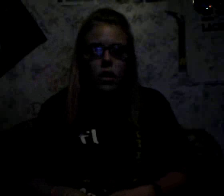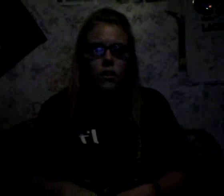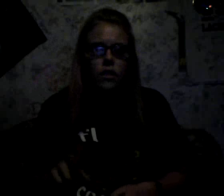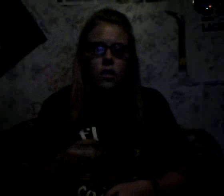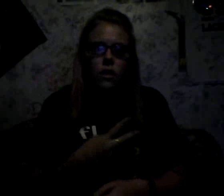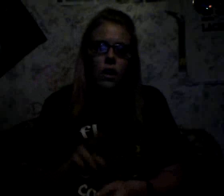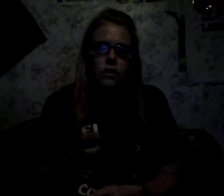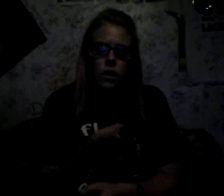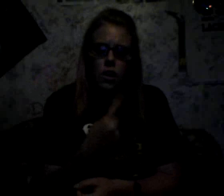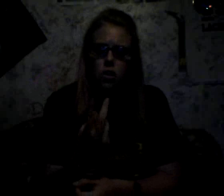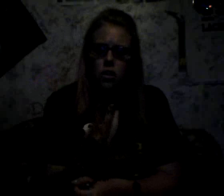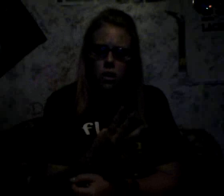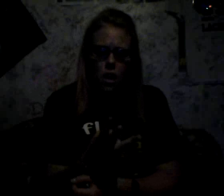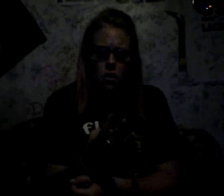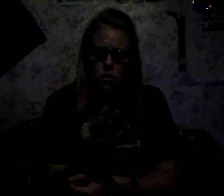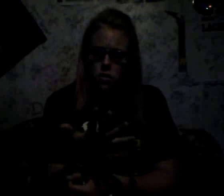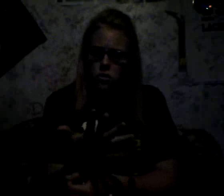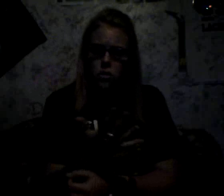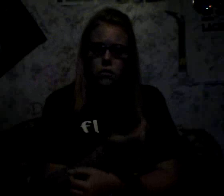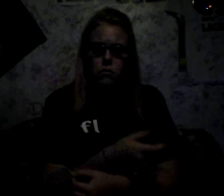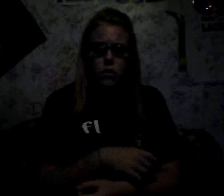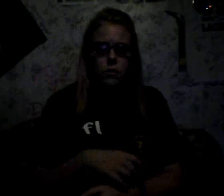Right here I'm tired of counting sheep.